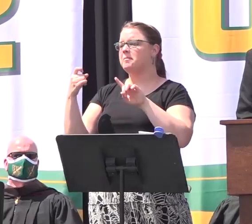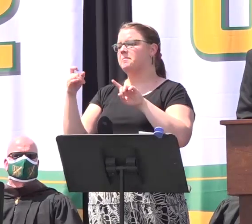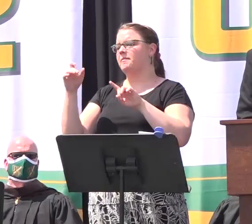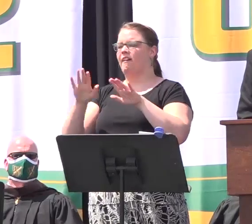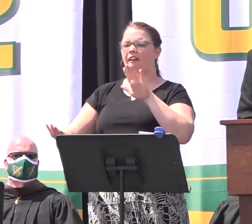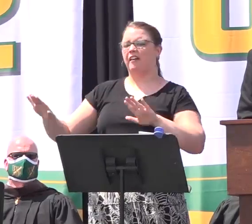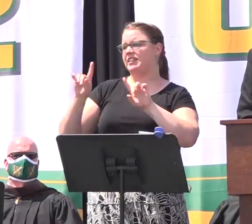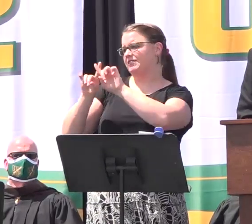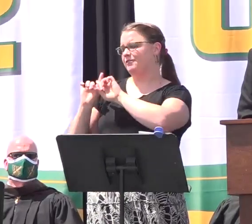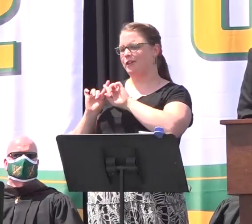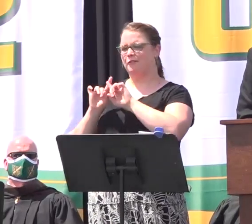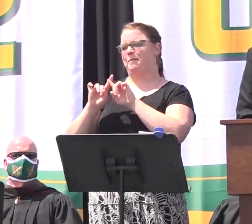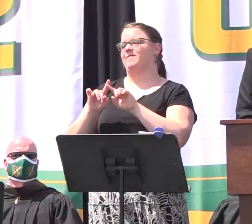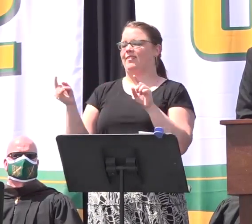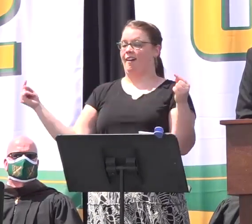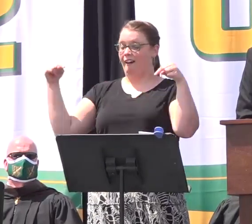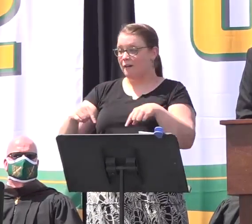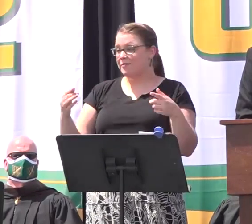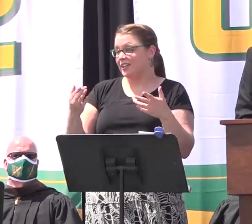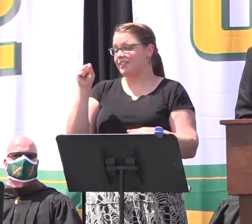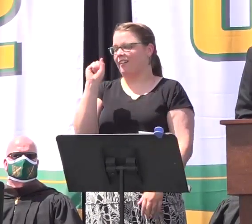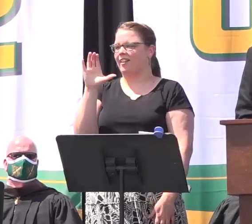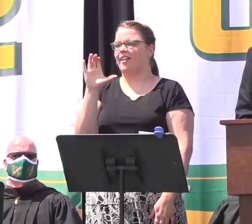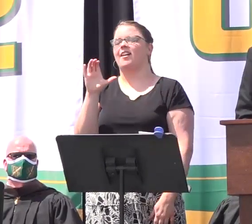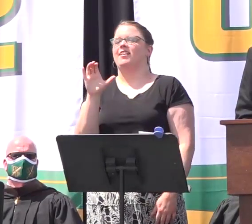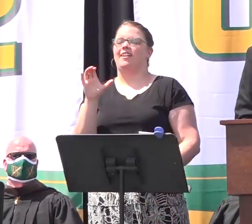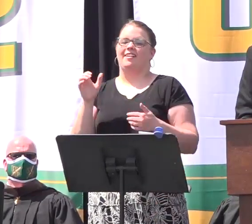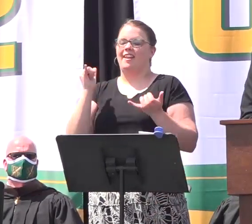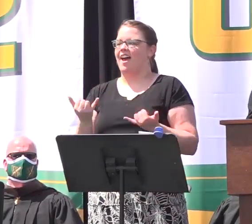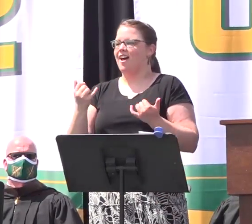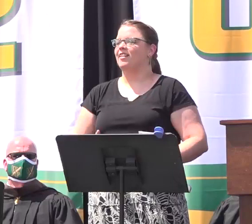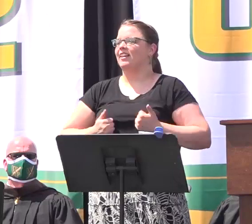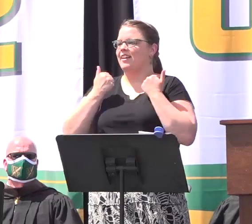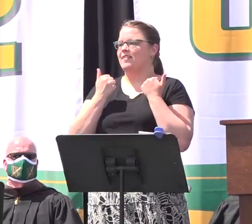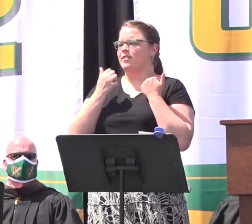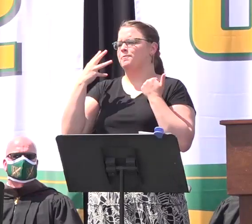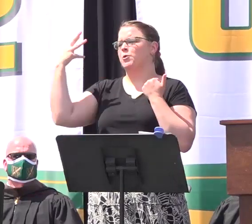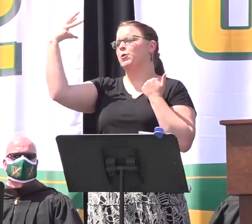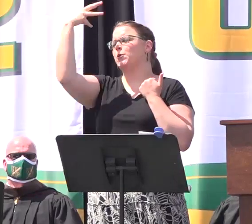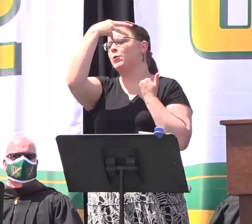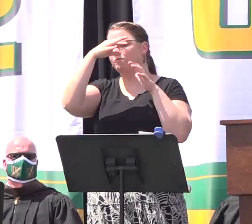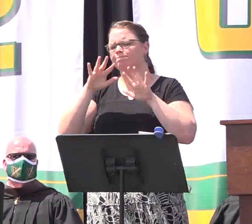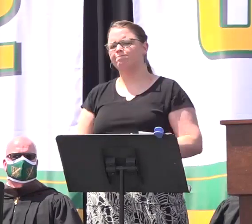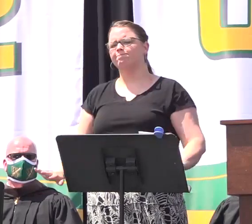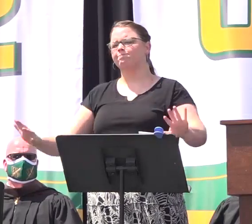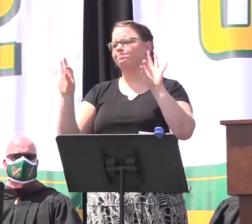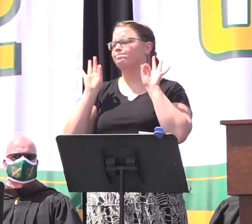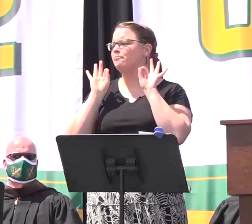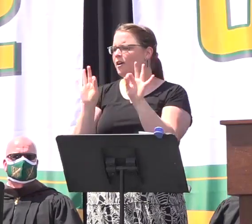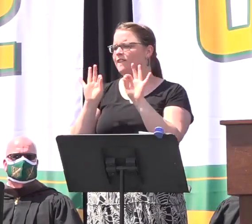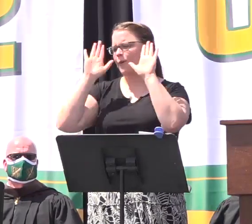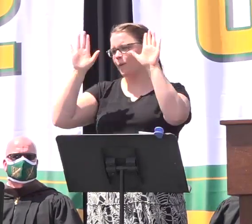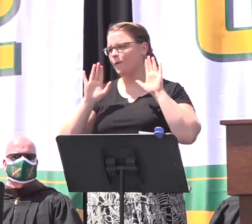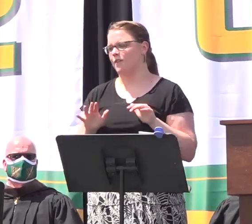in paradise. So we are the lucky ones in the world, and we need to take advantage of all the gifts that have been